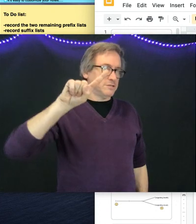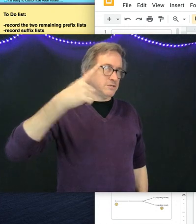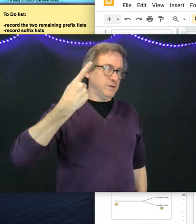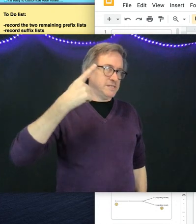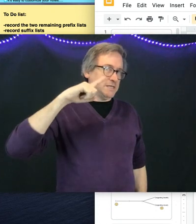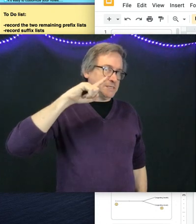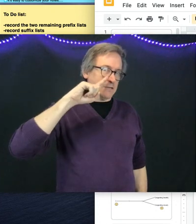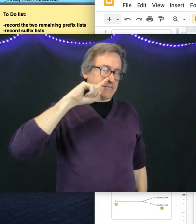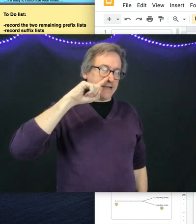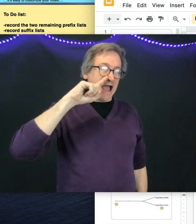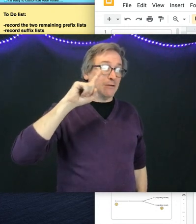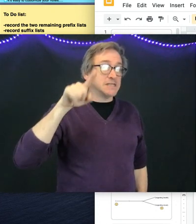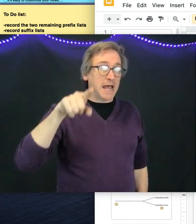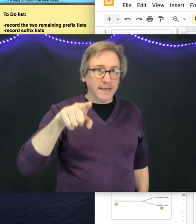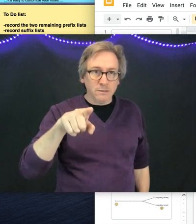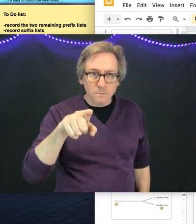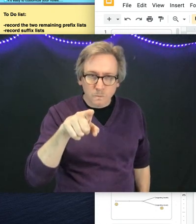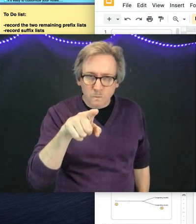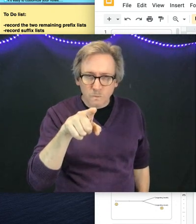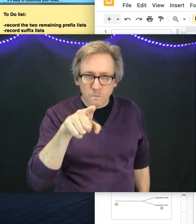just twist this outside